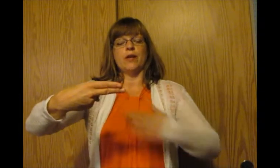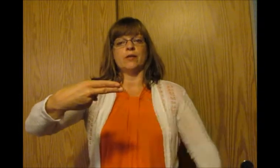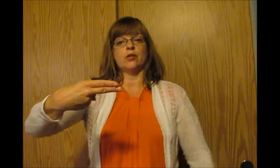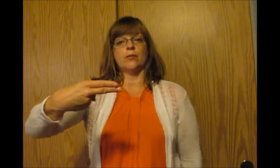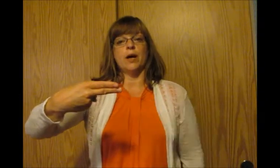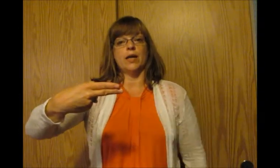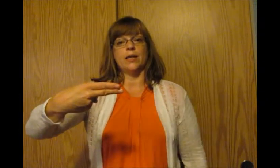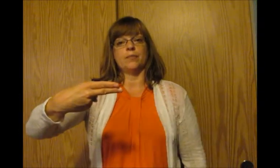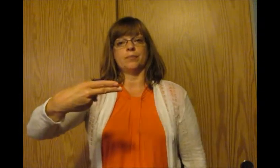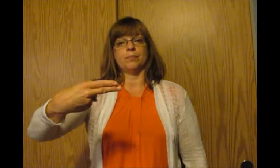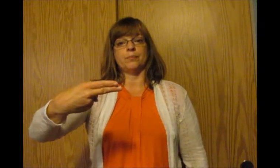faces your body.